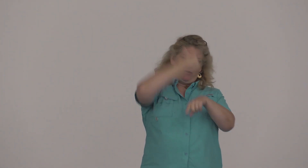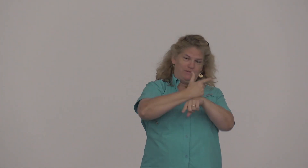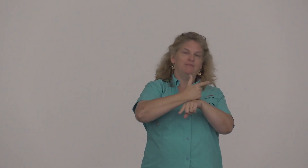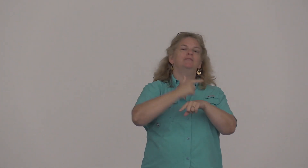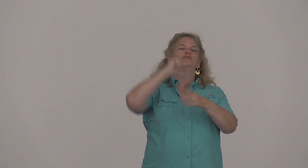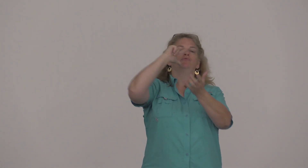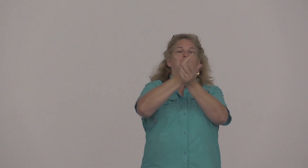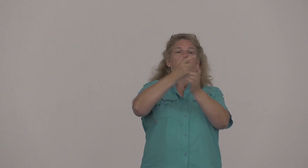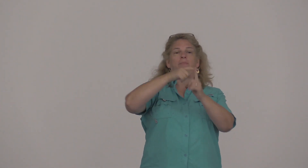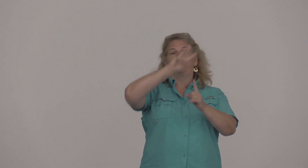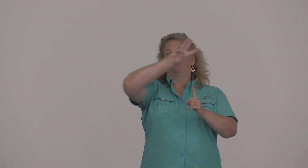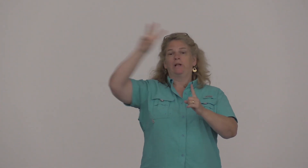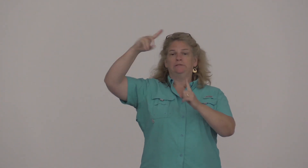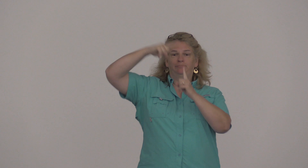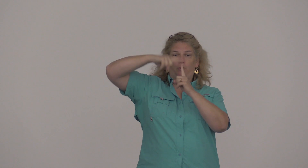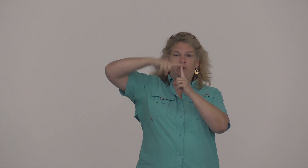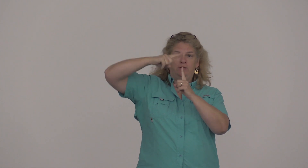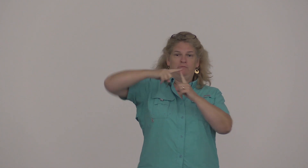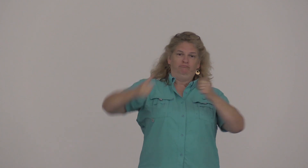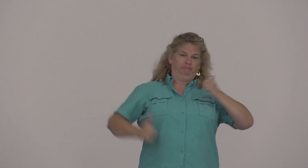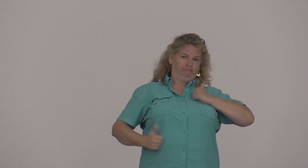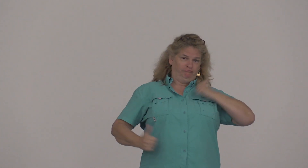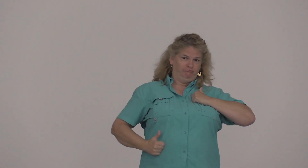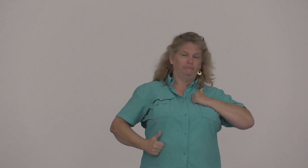and released with honors.